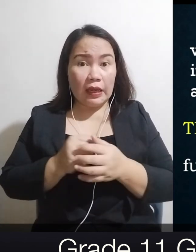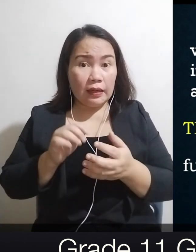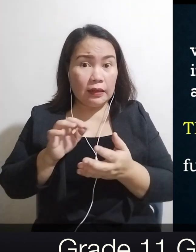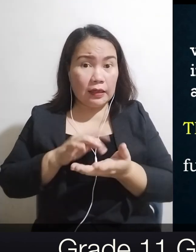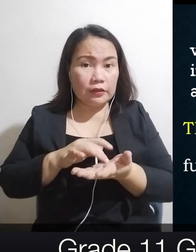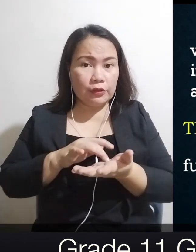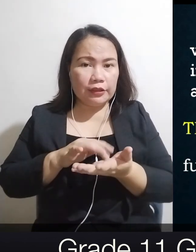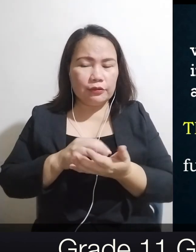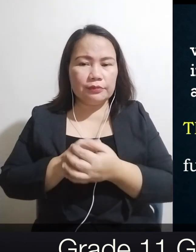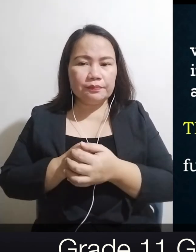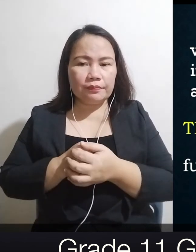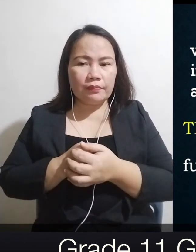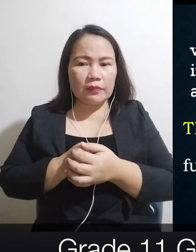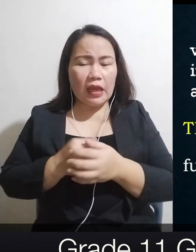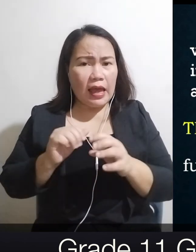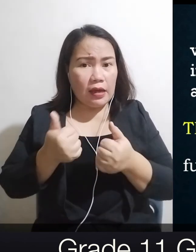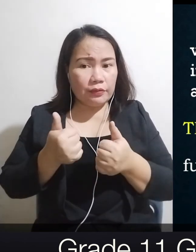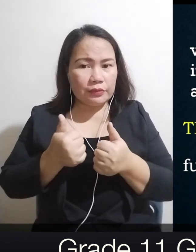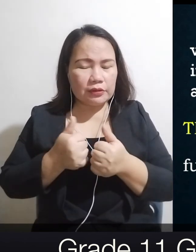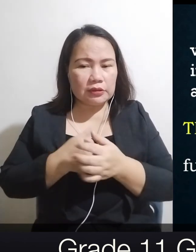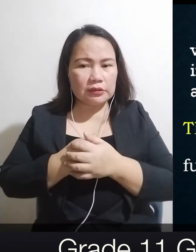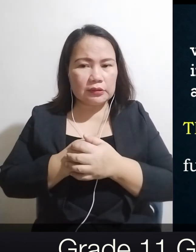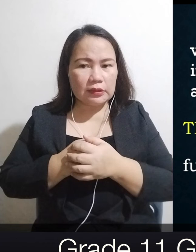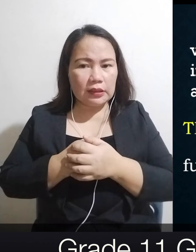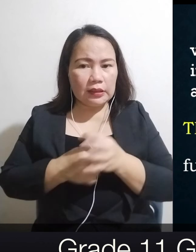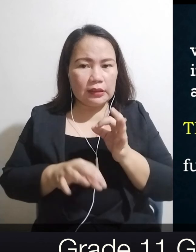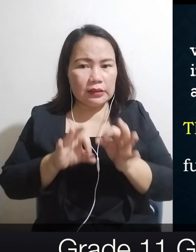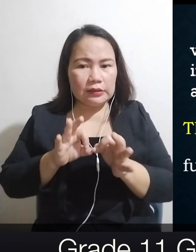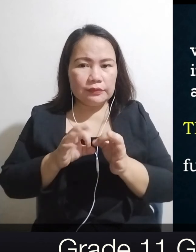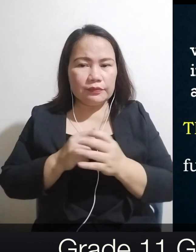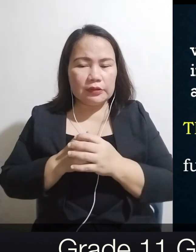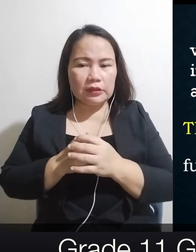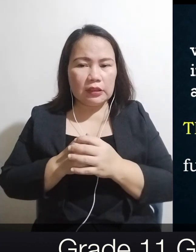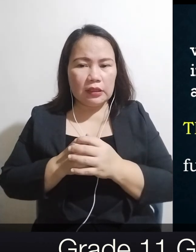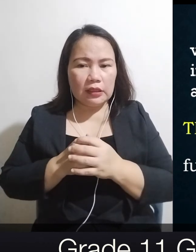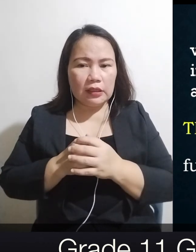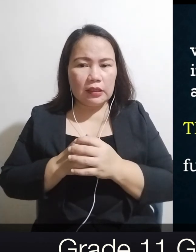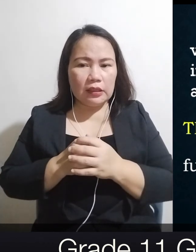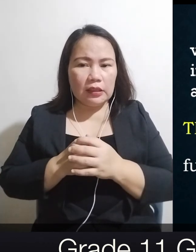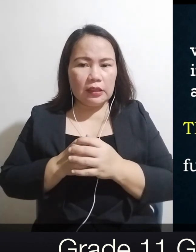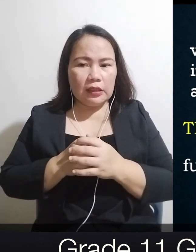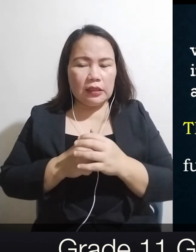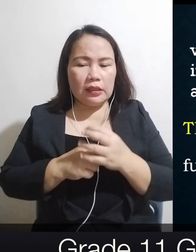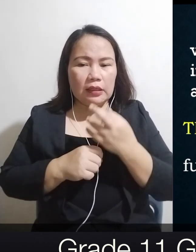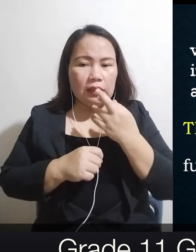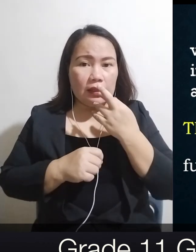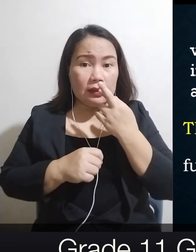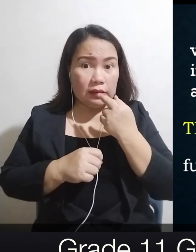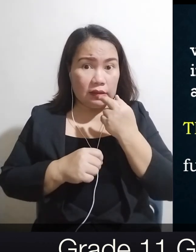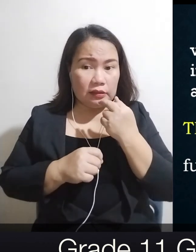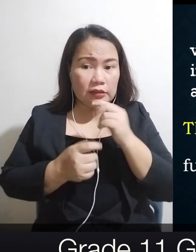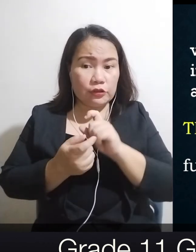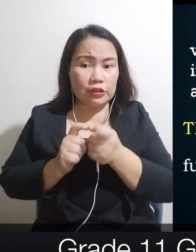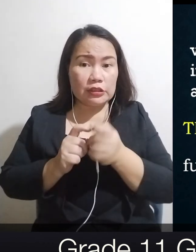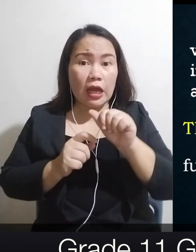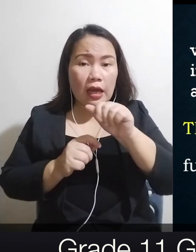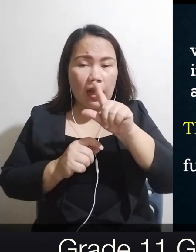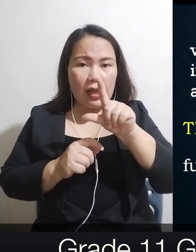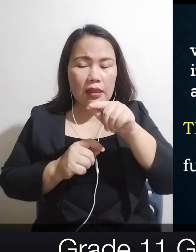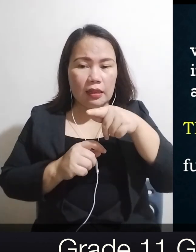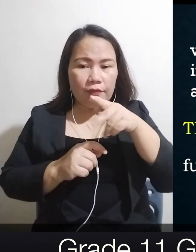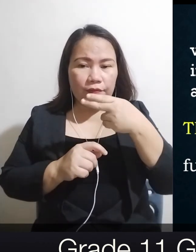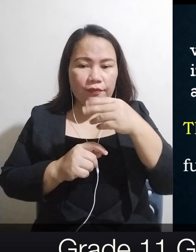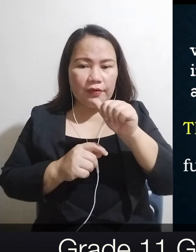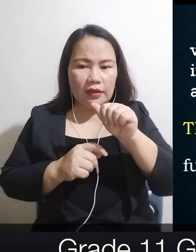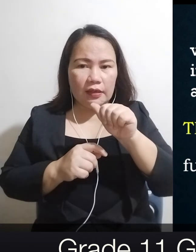yung settings ng calculator. So, ito yon. So, paano natin makuha? So, since naka-red siya, so, i-click ko yung alpha, and